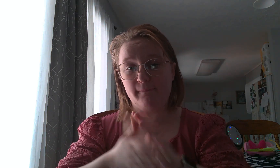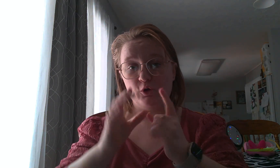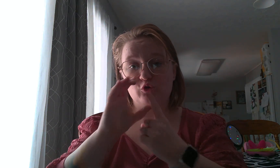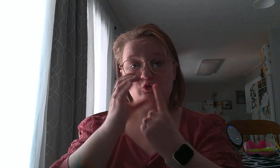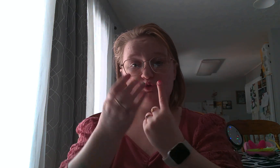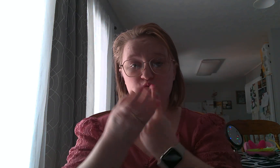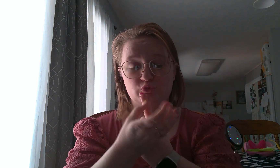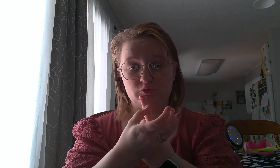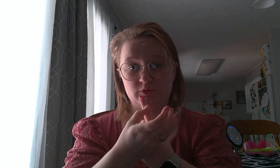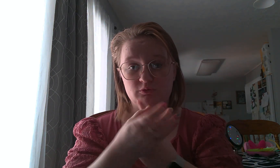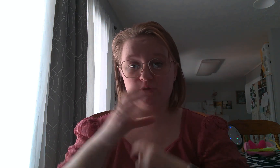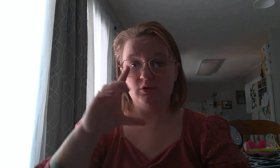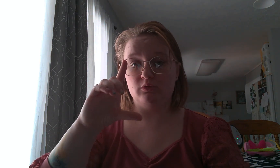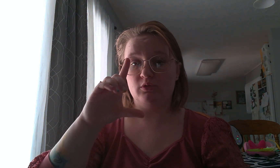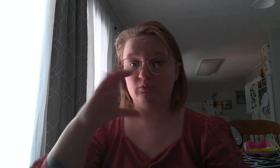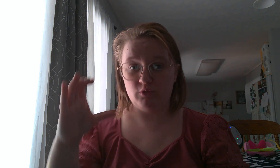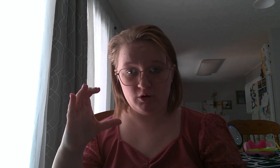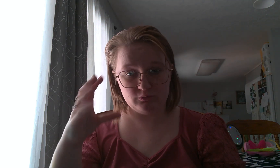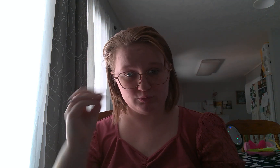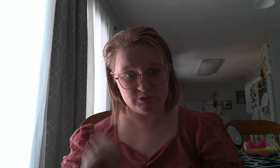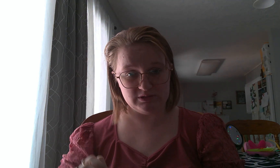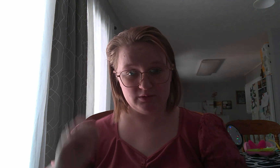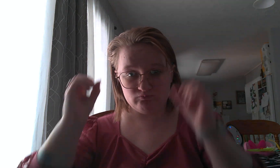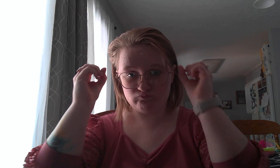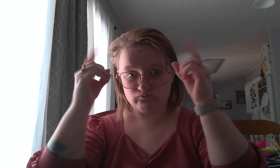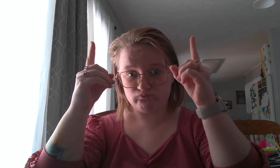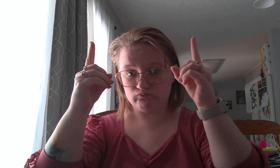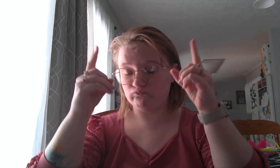And I hope that I can become